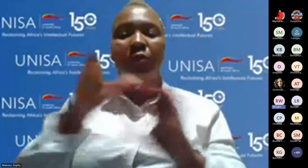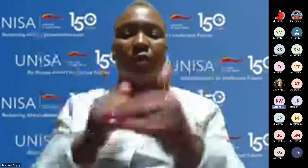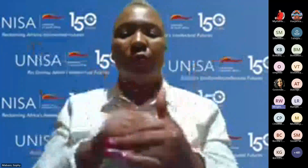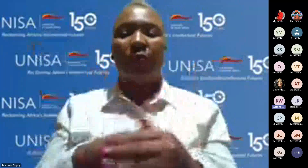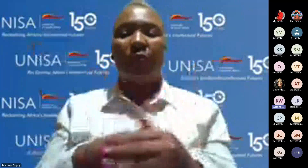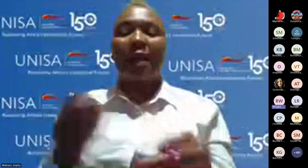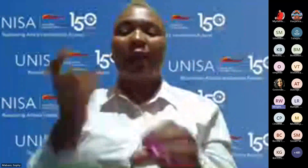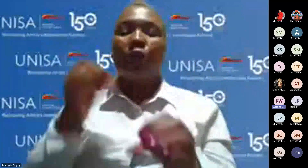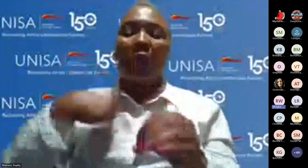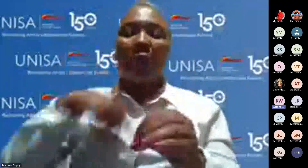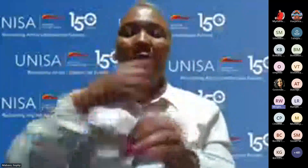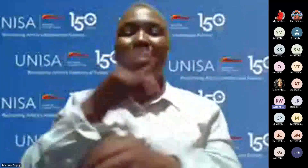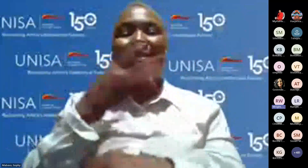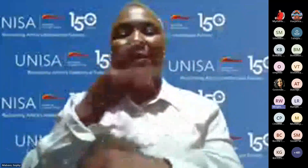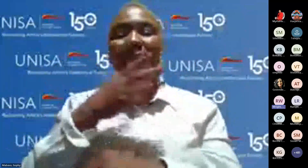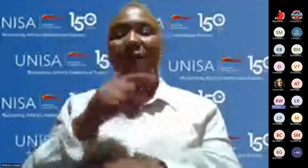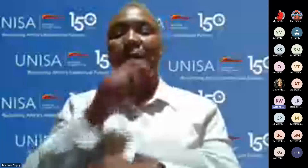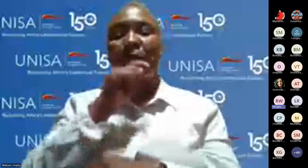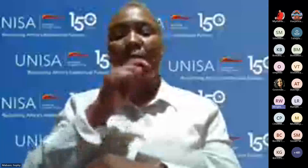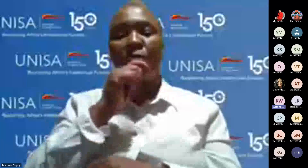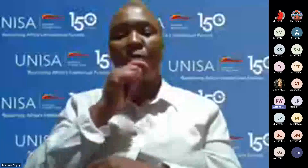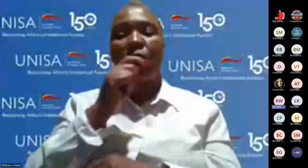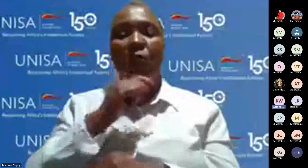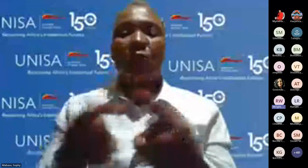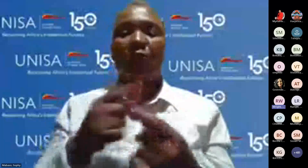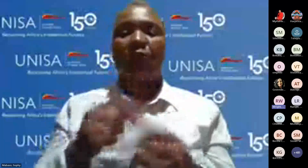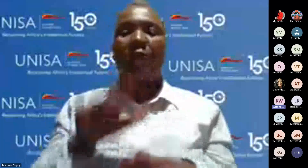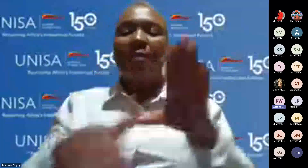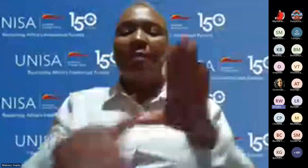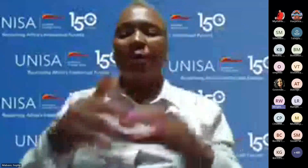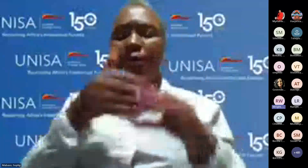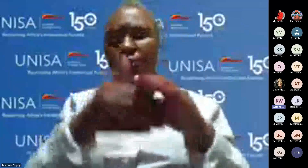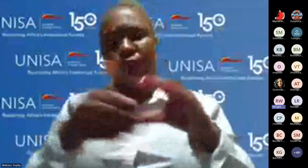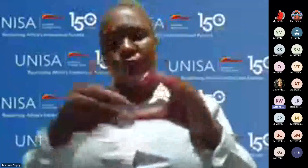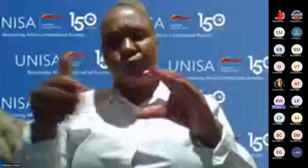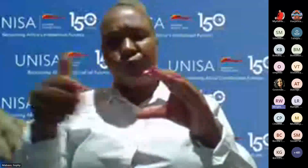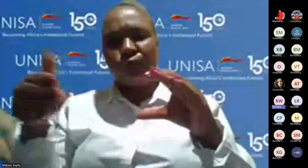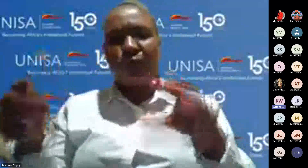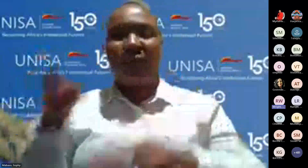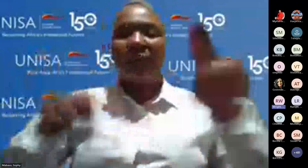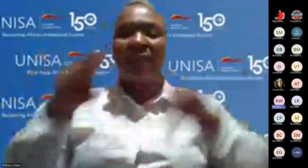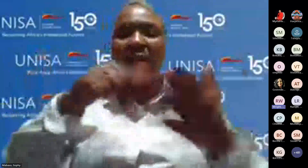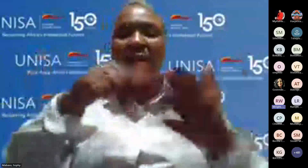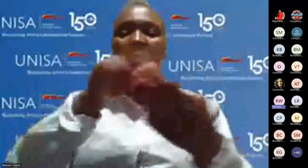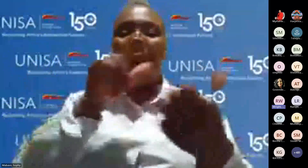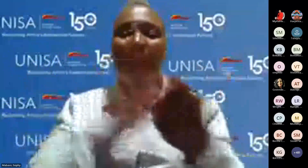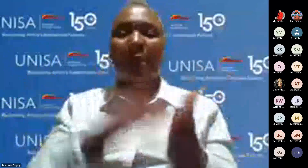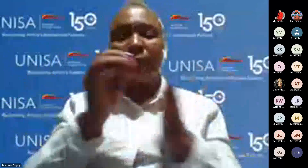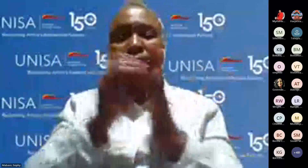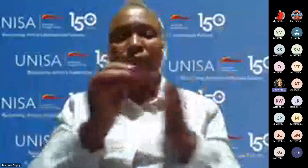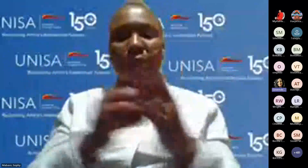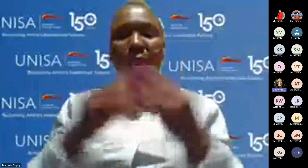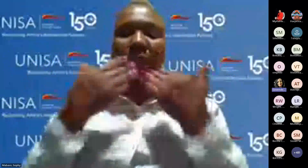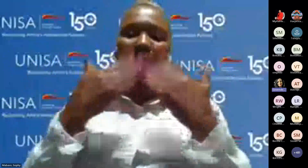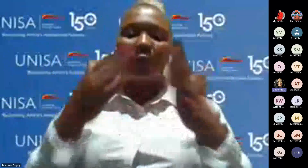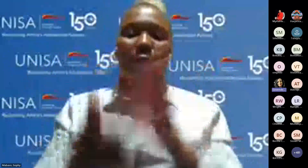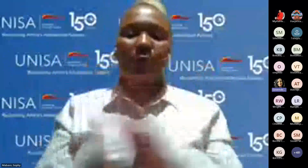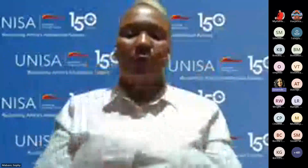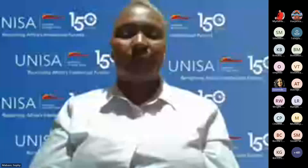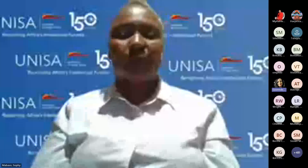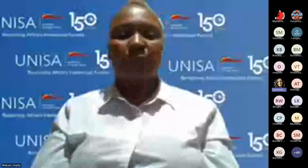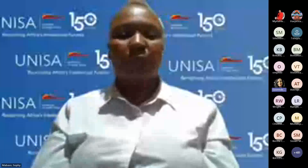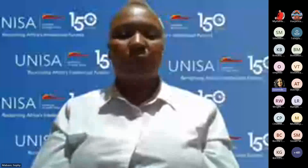on Saturday morning, where we will take you step by step through all the Invigilator apps and how to set them up. Thanks, Alosh. Thank you,